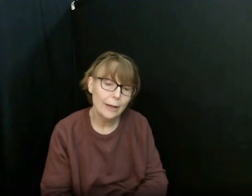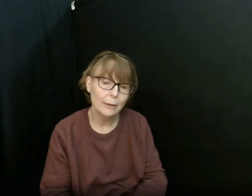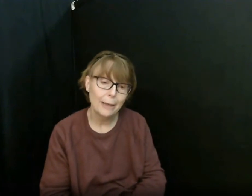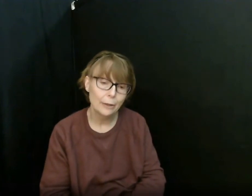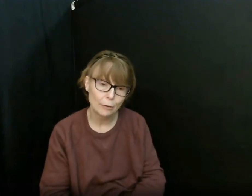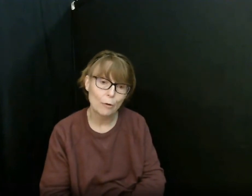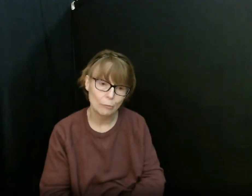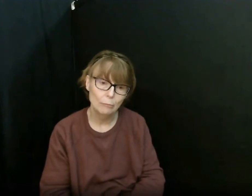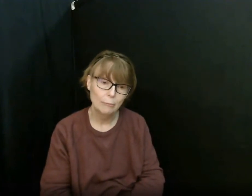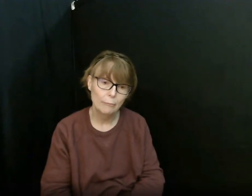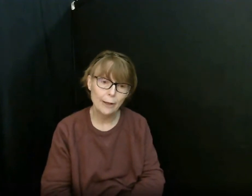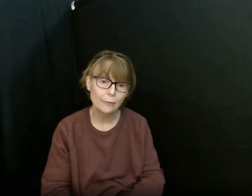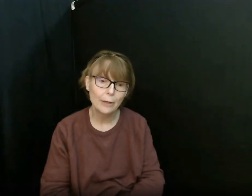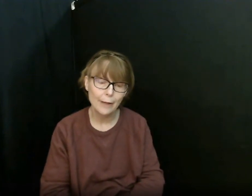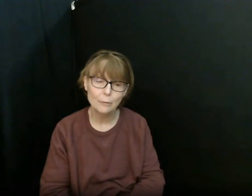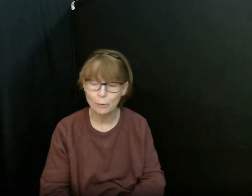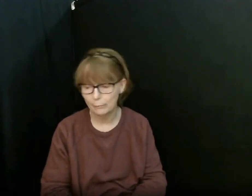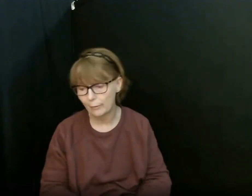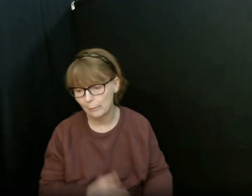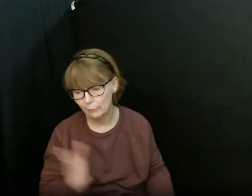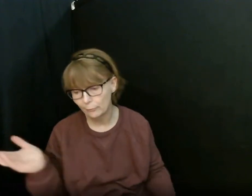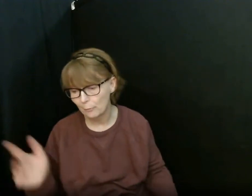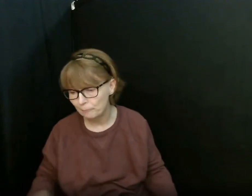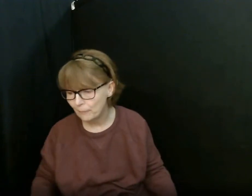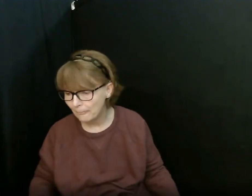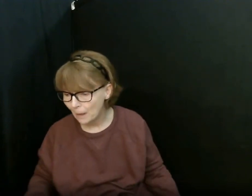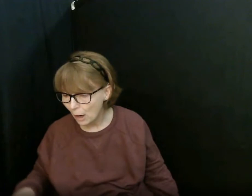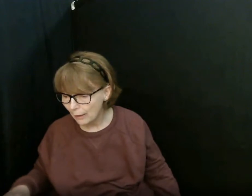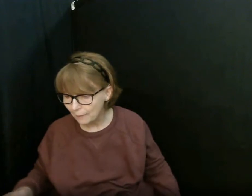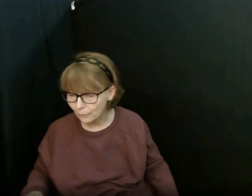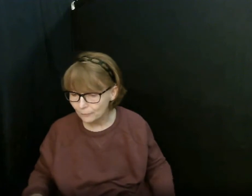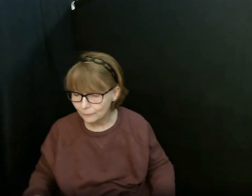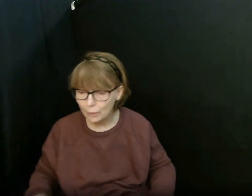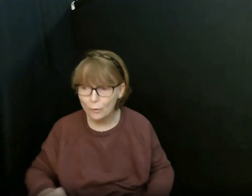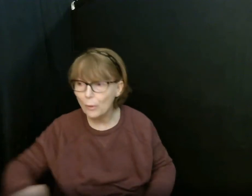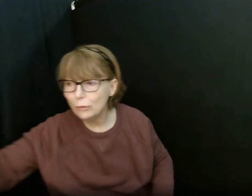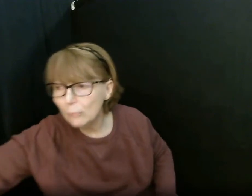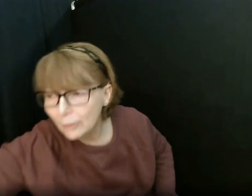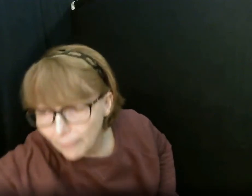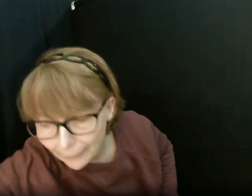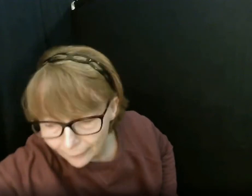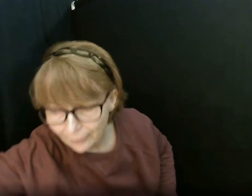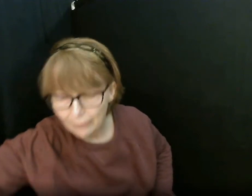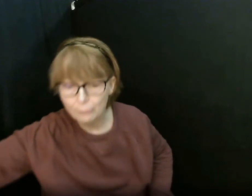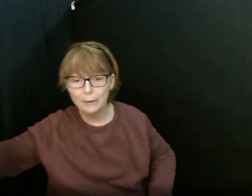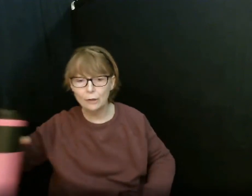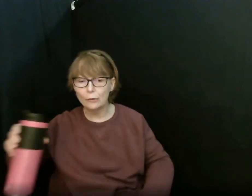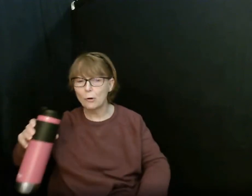make it your own. Sure. That's important with language. So, okay. All right. So, what do you want to practice today? Do we want to just go